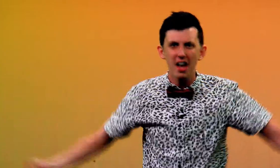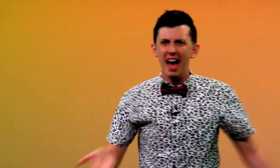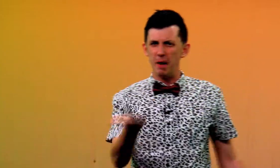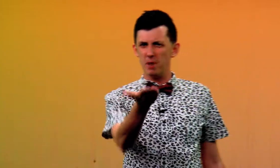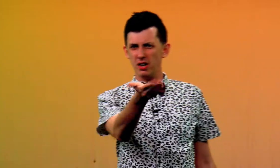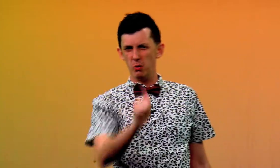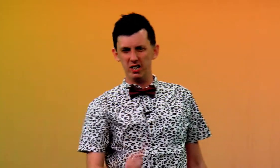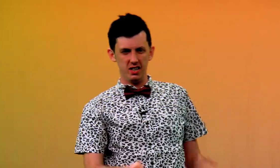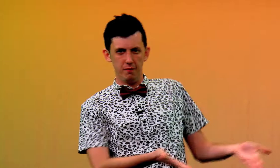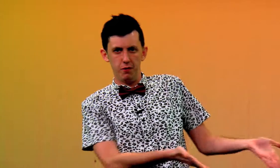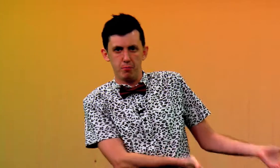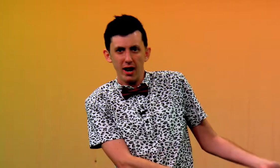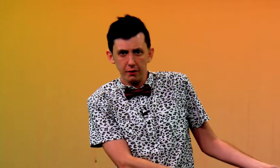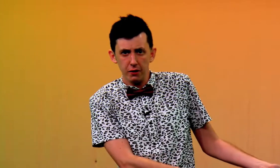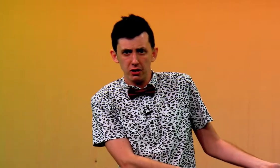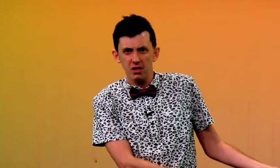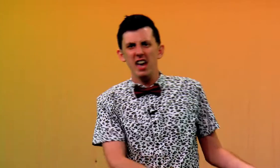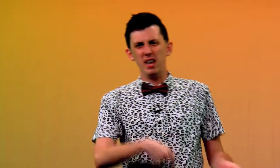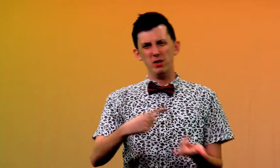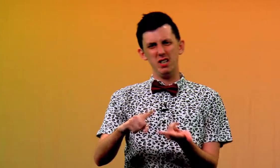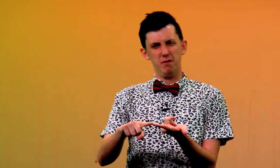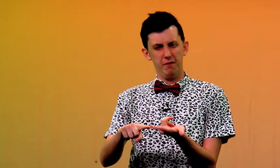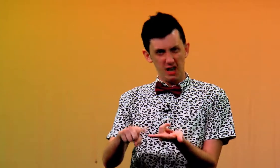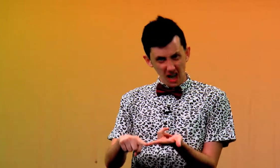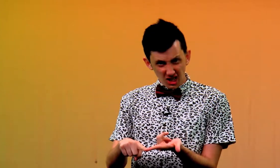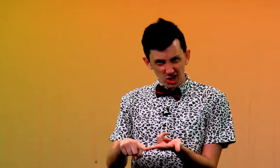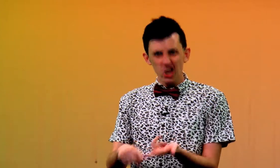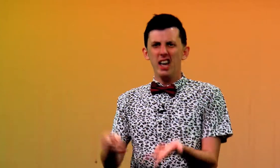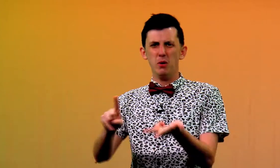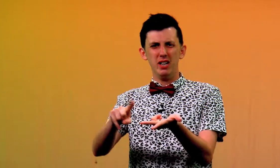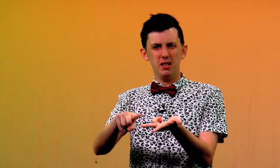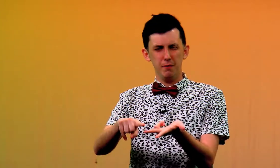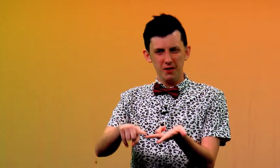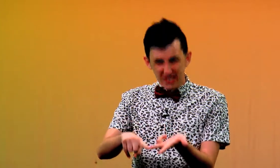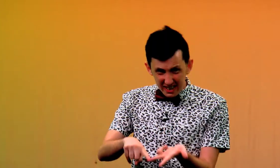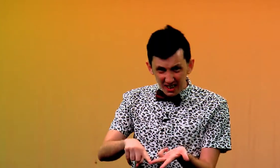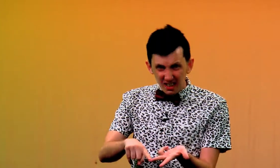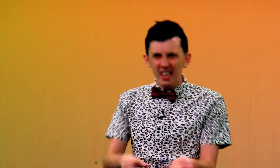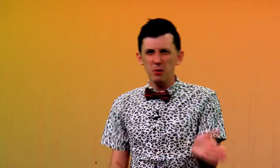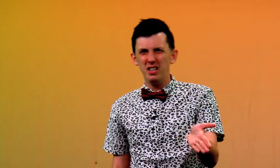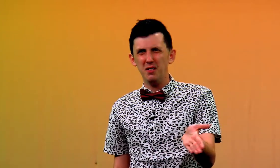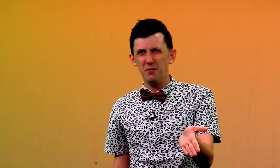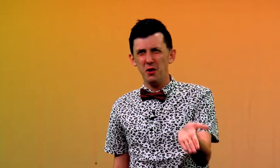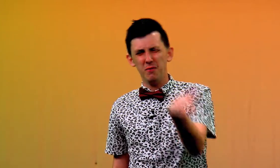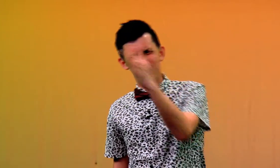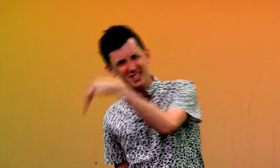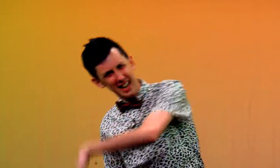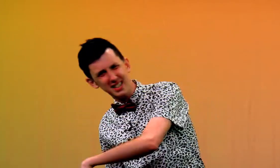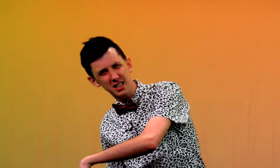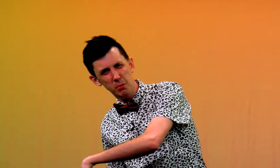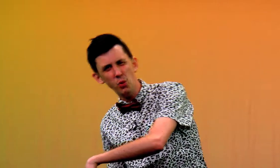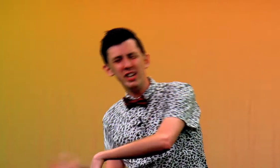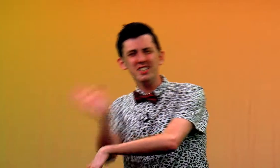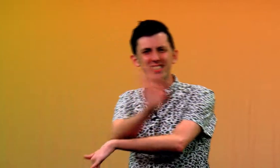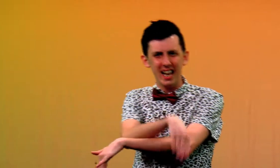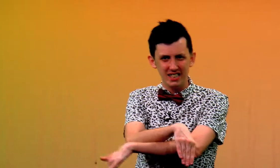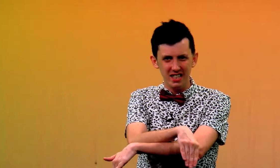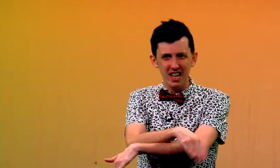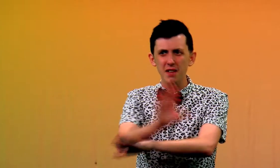And Monkey would eat them for breakfast, he would eat them for lunch, he would eat them for dinner, he would eat them for snacks in the morning, snacks in the evening.